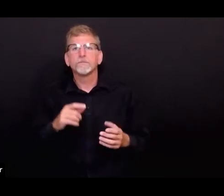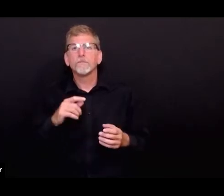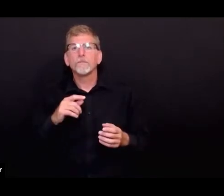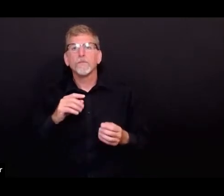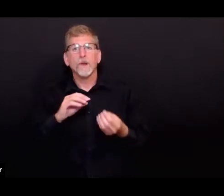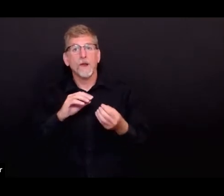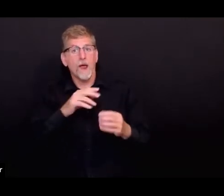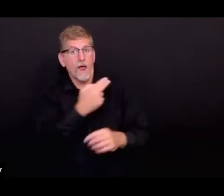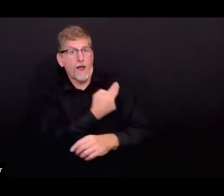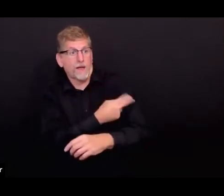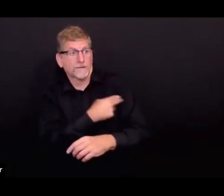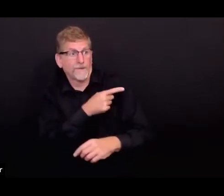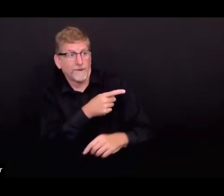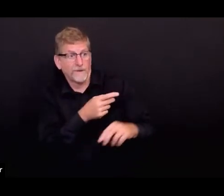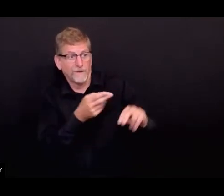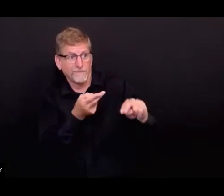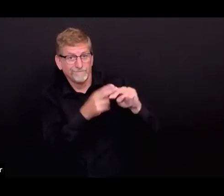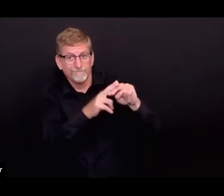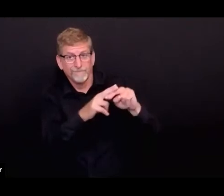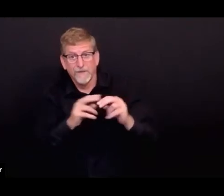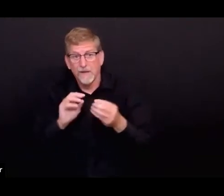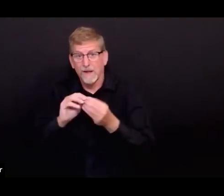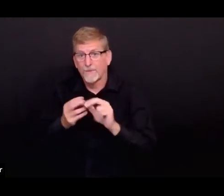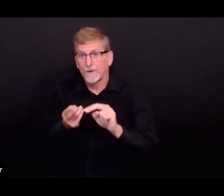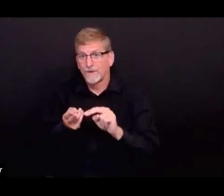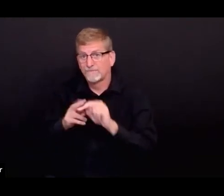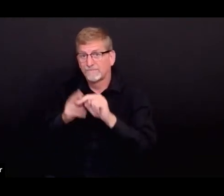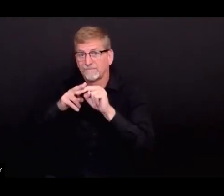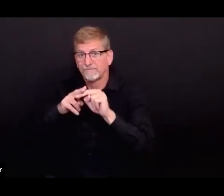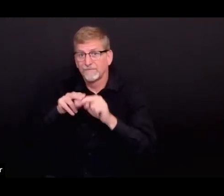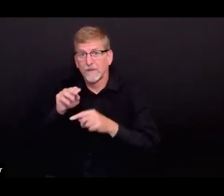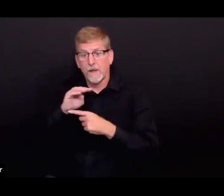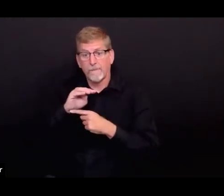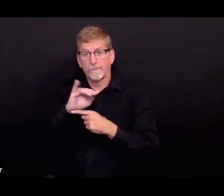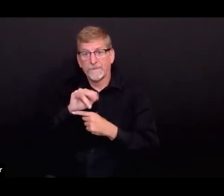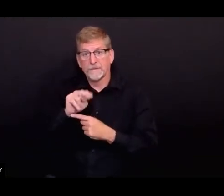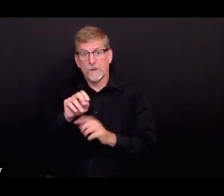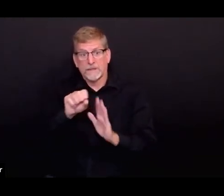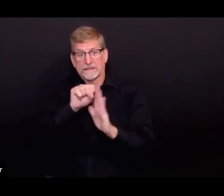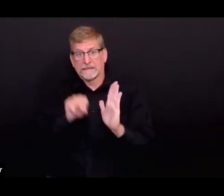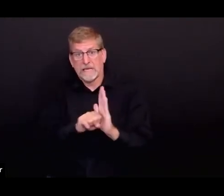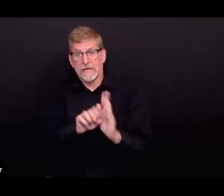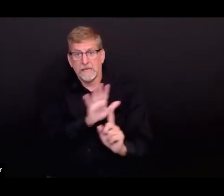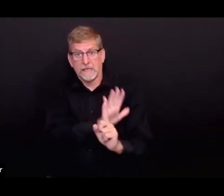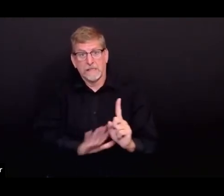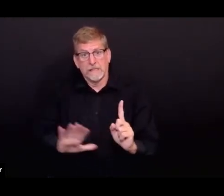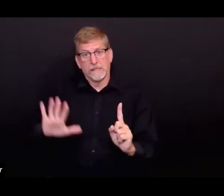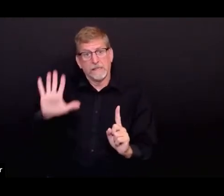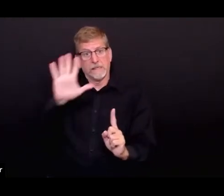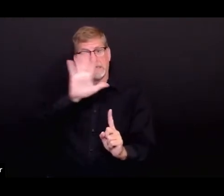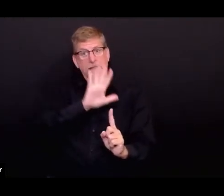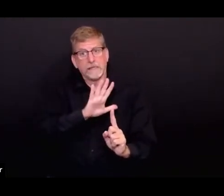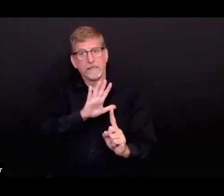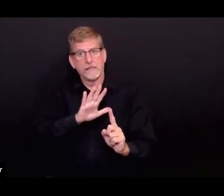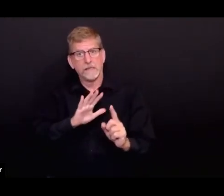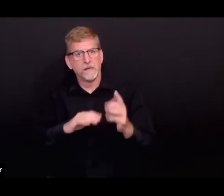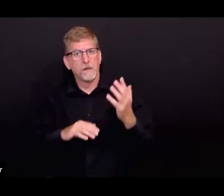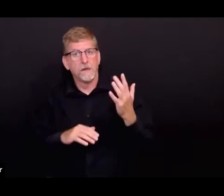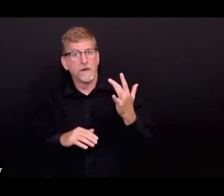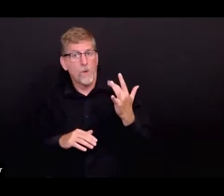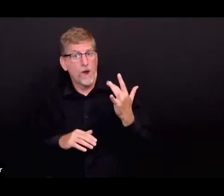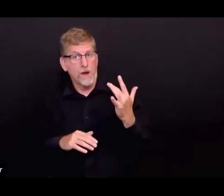Minnesota. I'm curious as to, one, why, what's going on there, and two, you alluded to some of the neighboring states being part of the